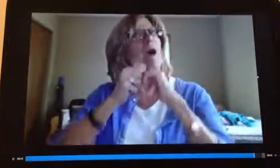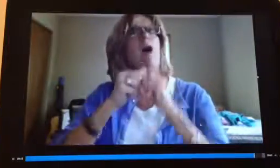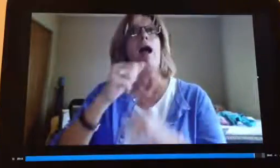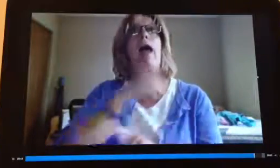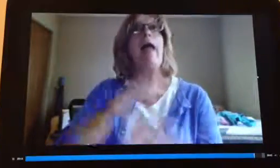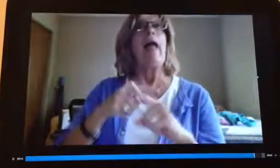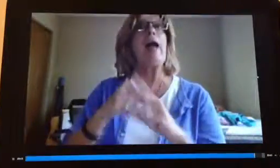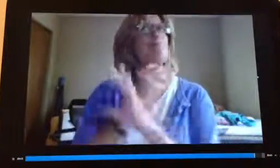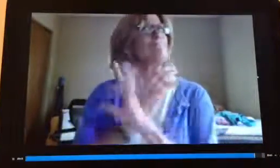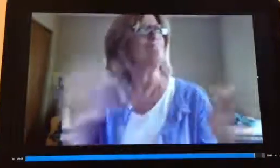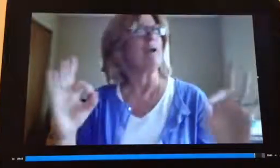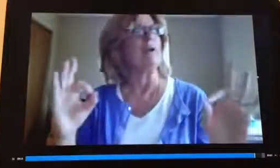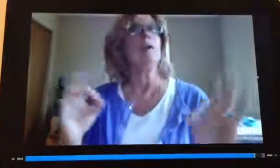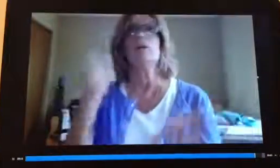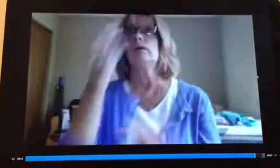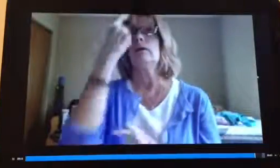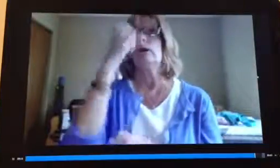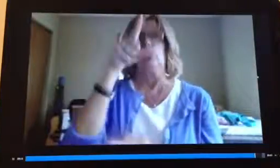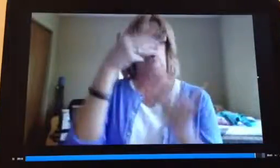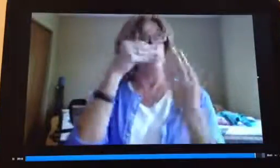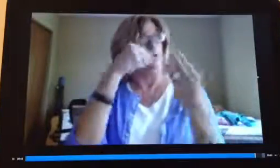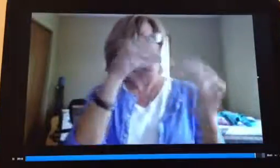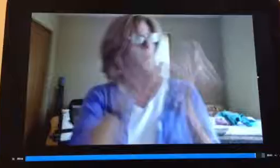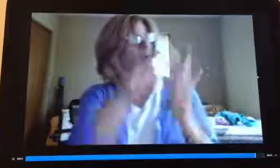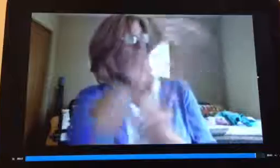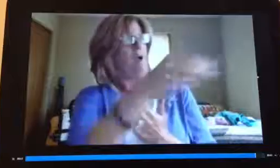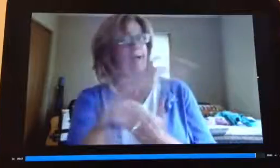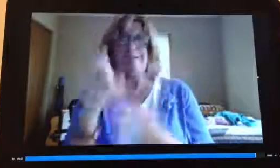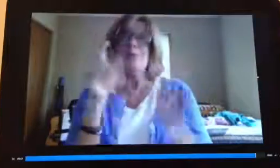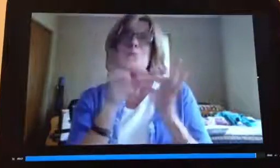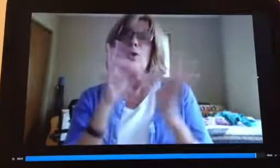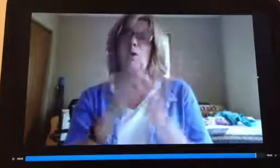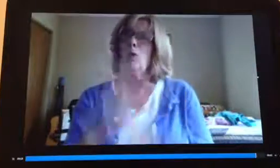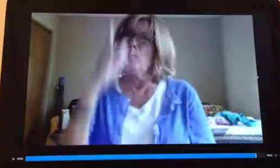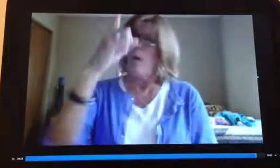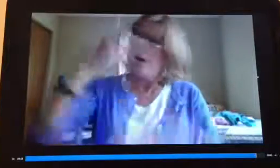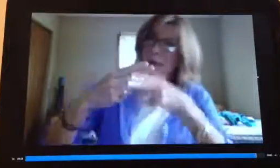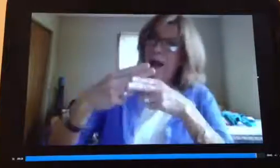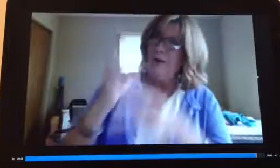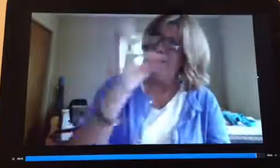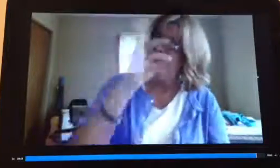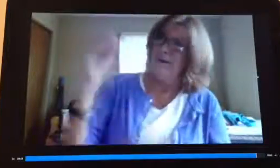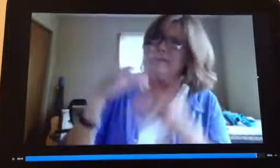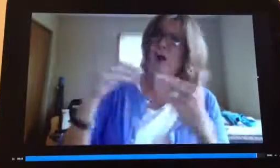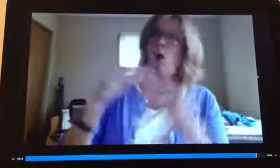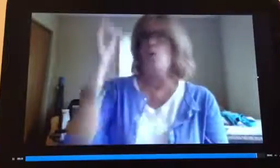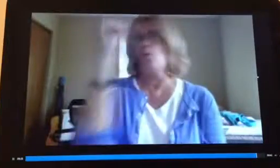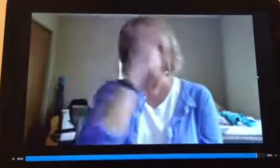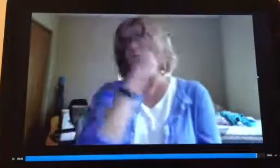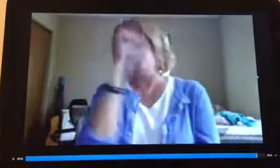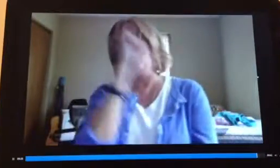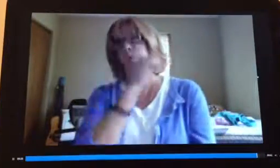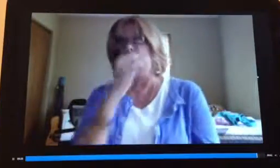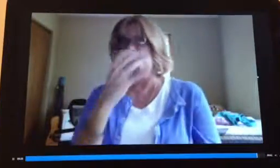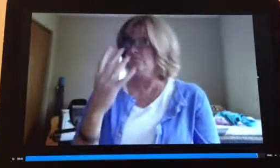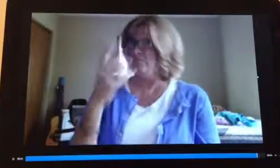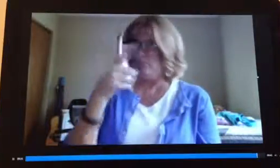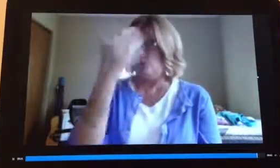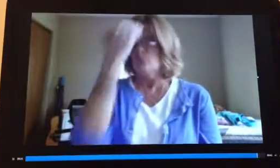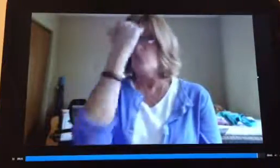not poisonous, and they're just completely free. They're foods that you can eat, and there was one that's